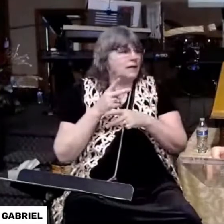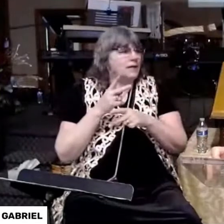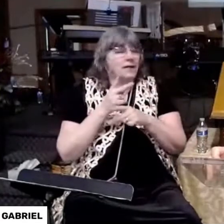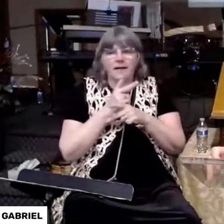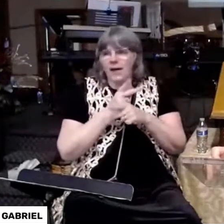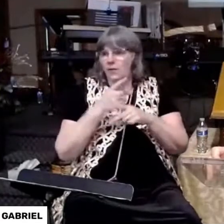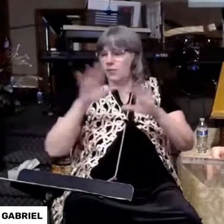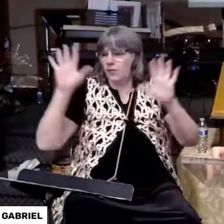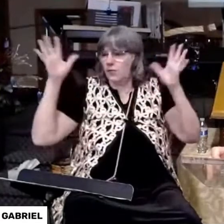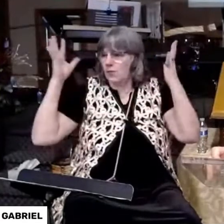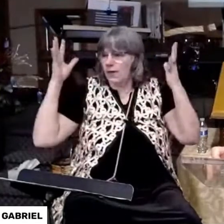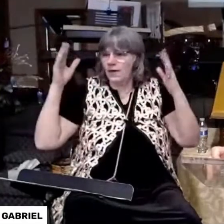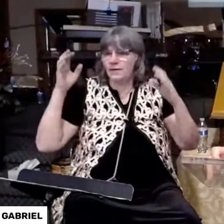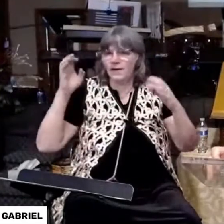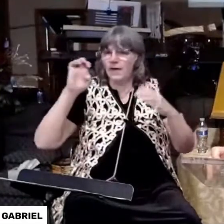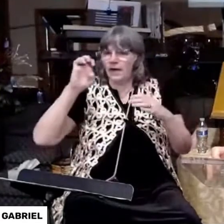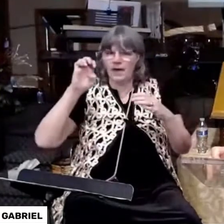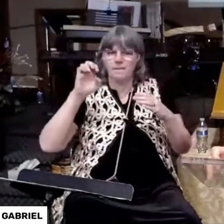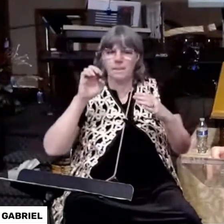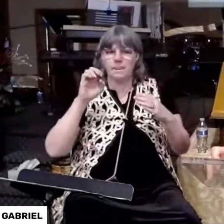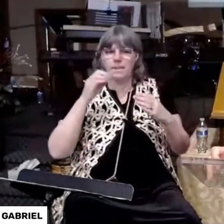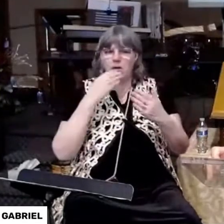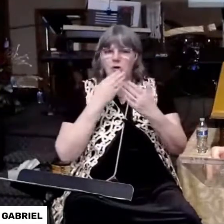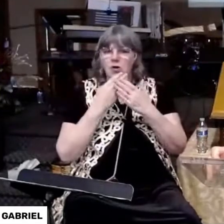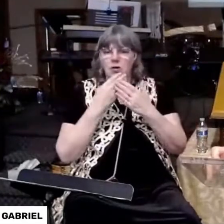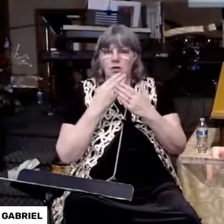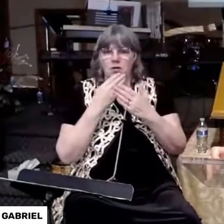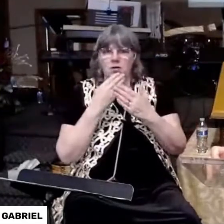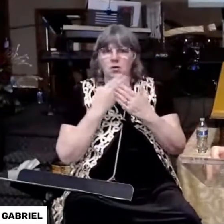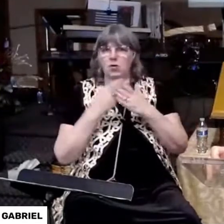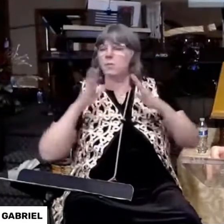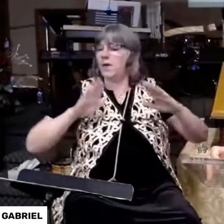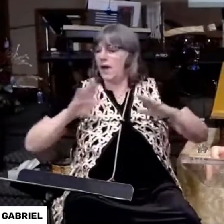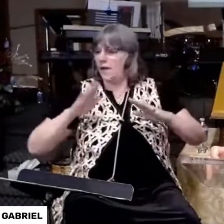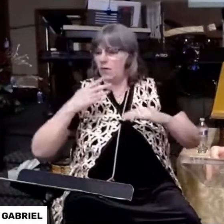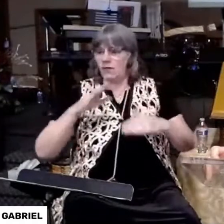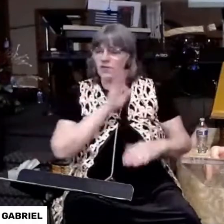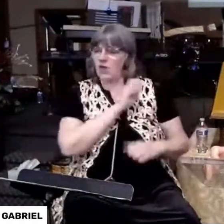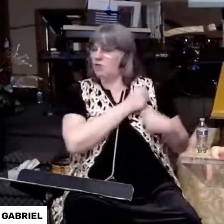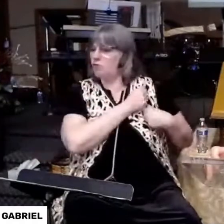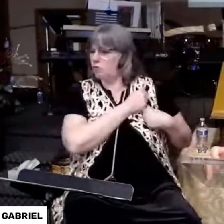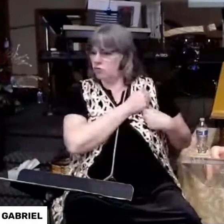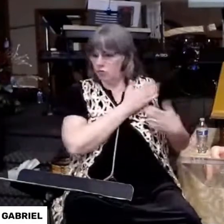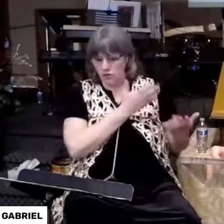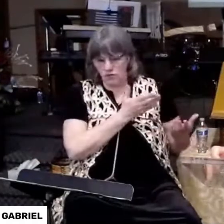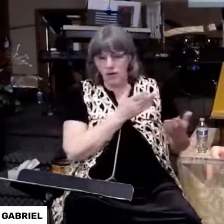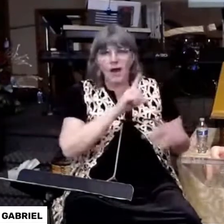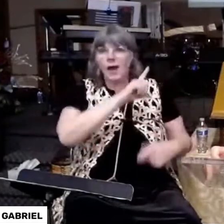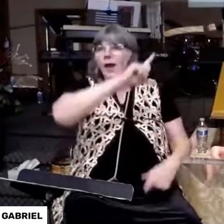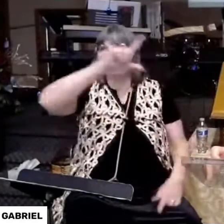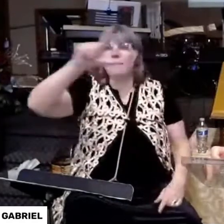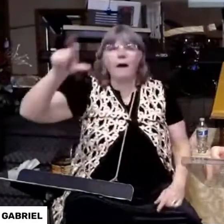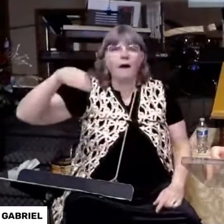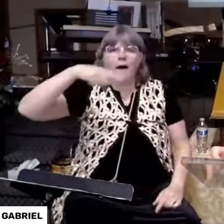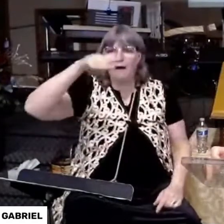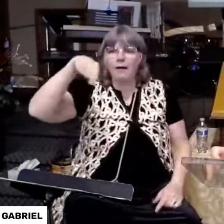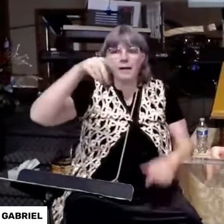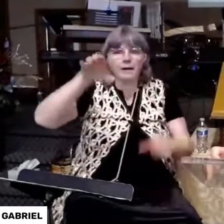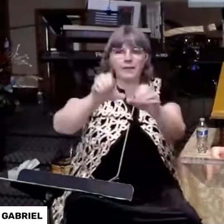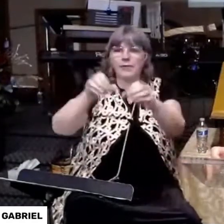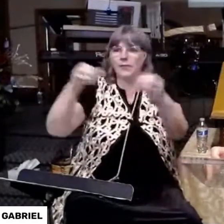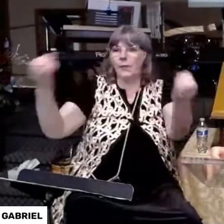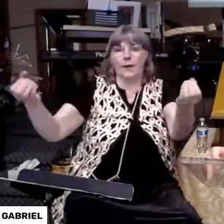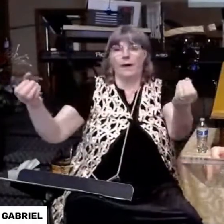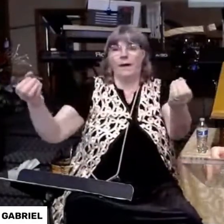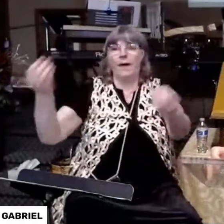of the army. Those are things that are all over the Torah Hashem gave at Mount